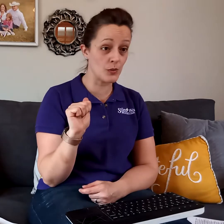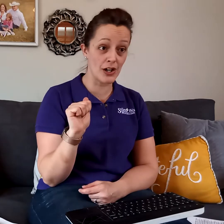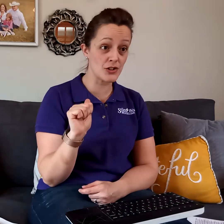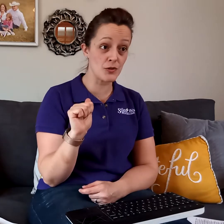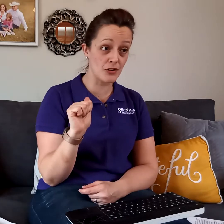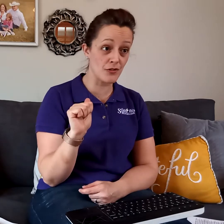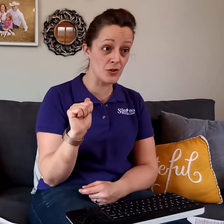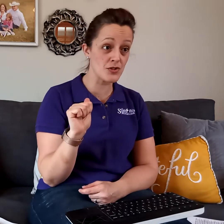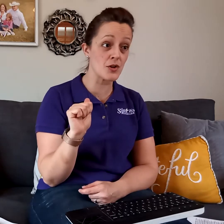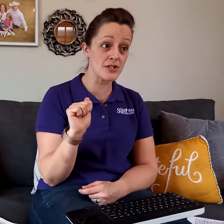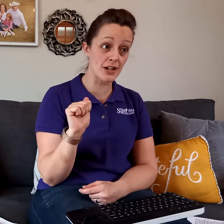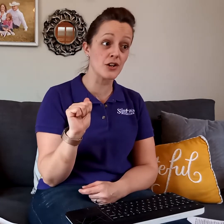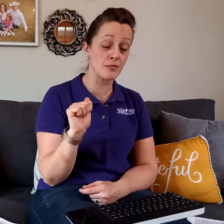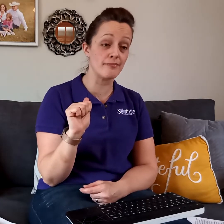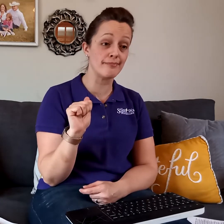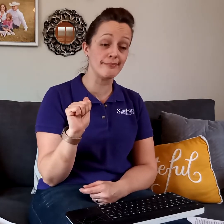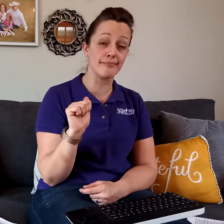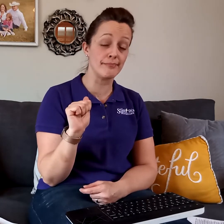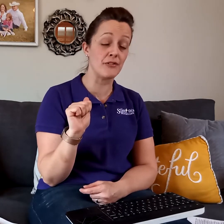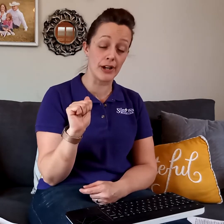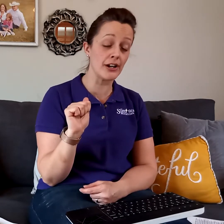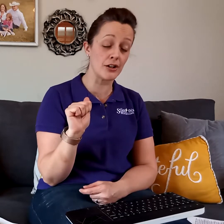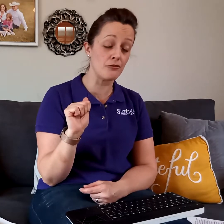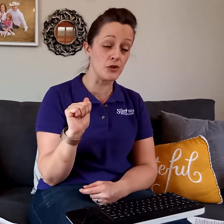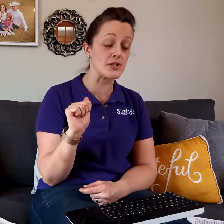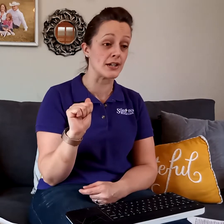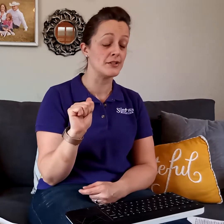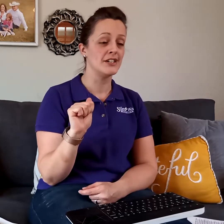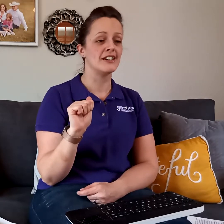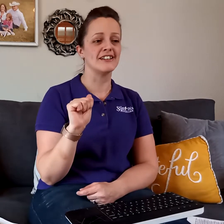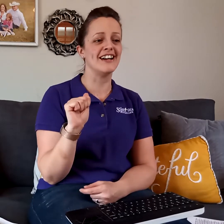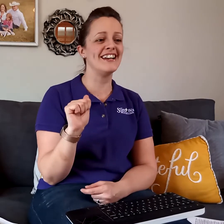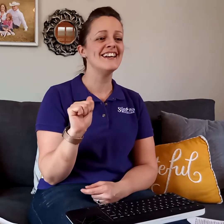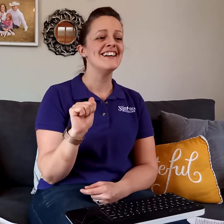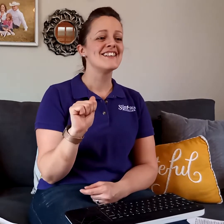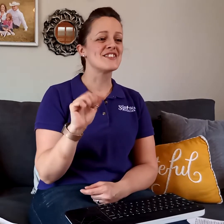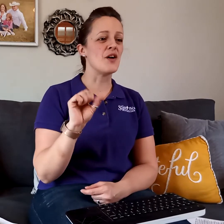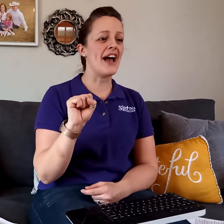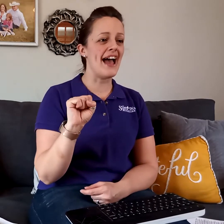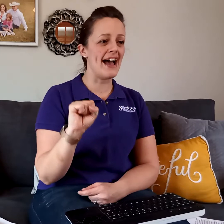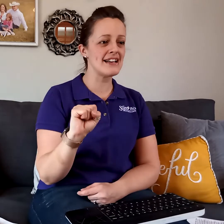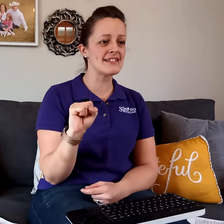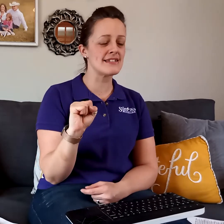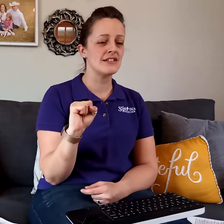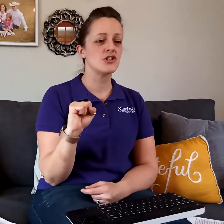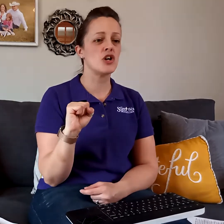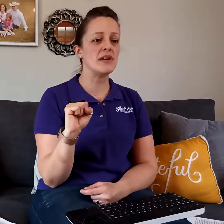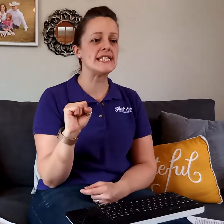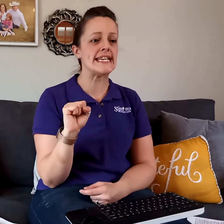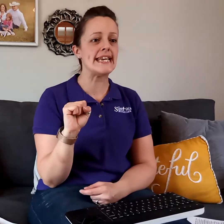to confuse those. It could be very confusing. All right? So S, show me T.